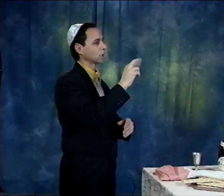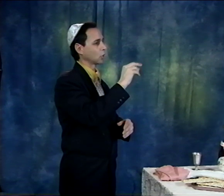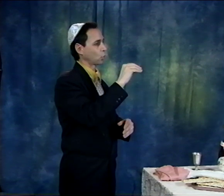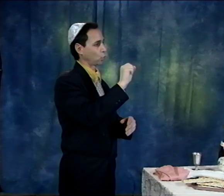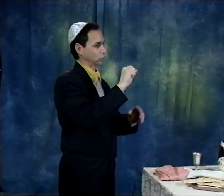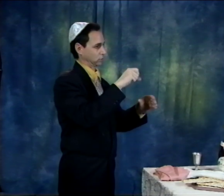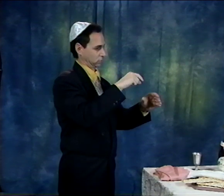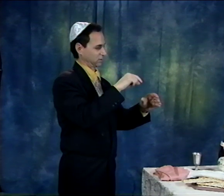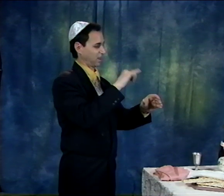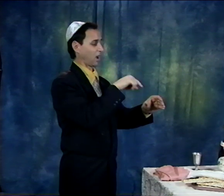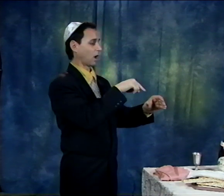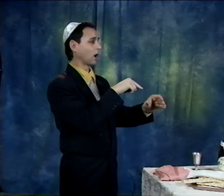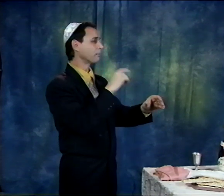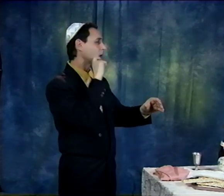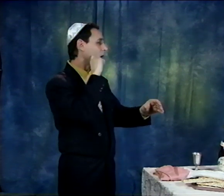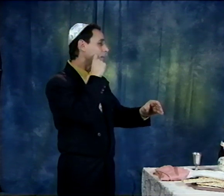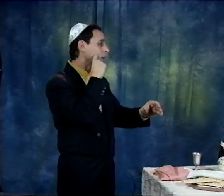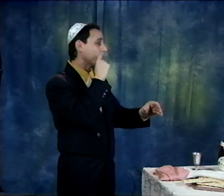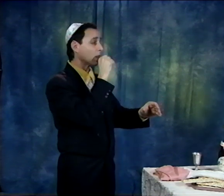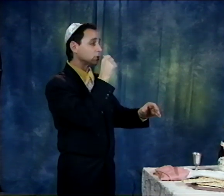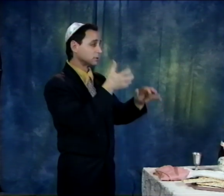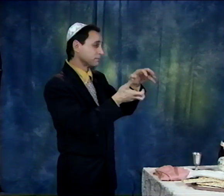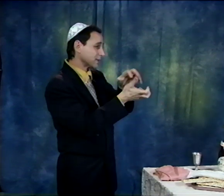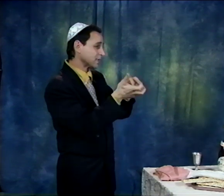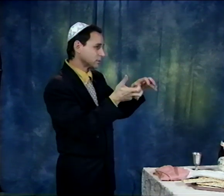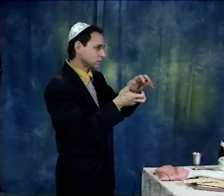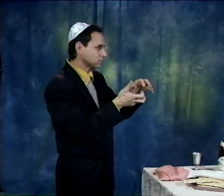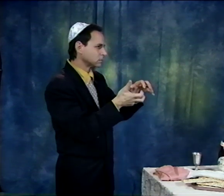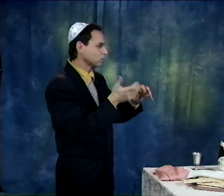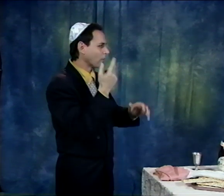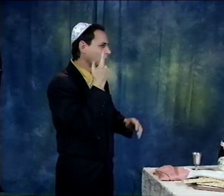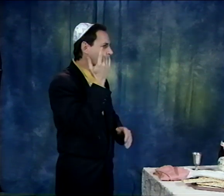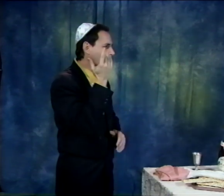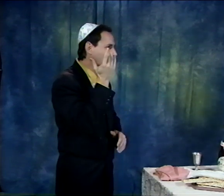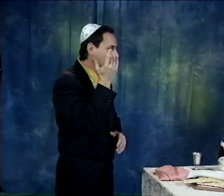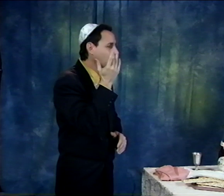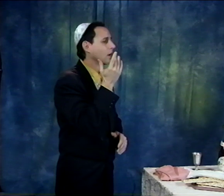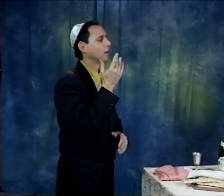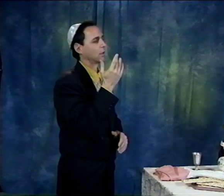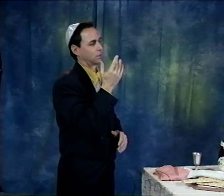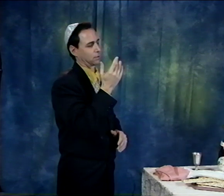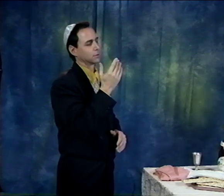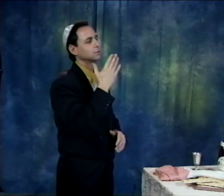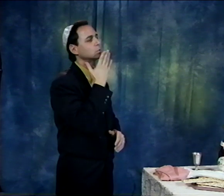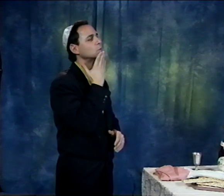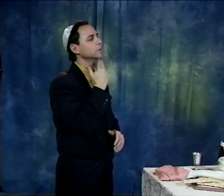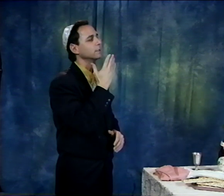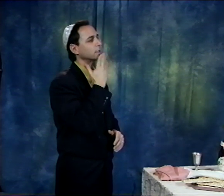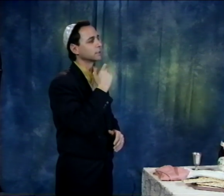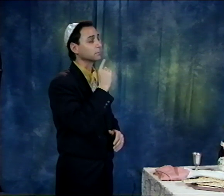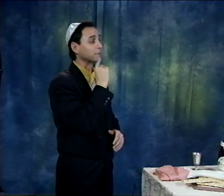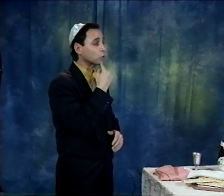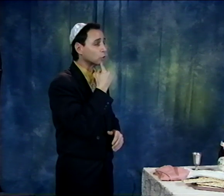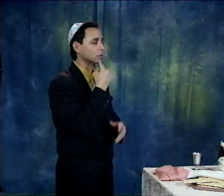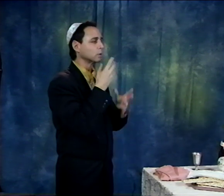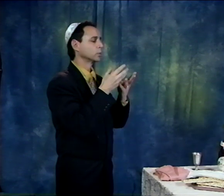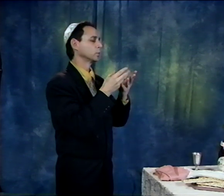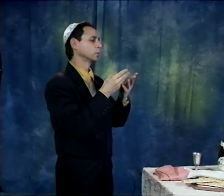into the harosis, the apples and nuts that are mixed up, the reason we do that is to sweeten